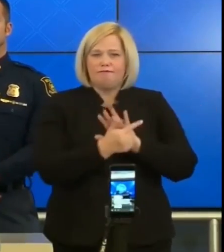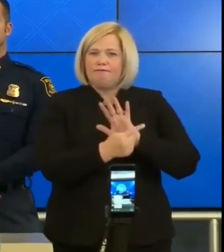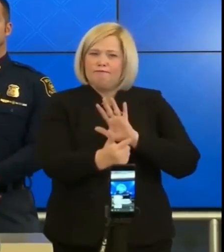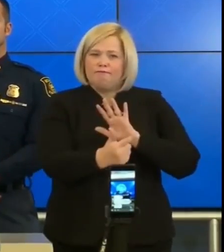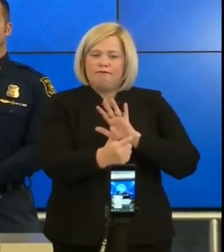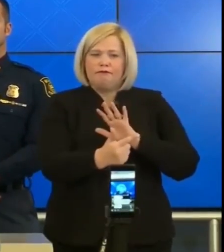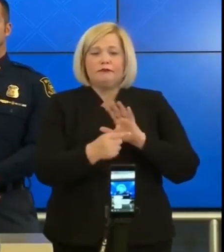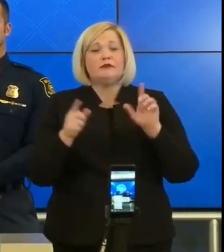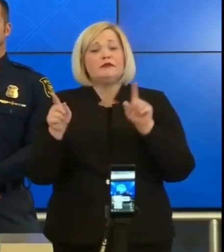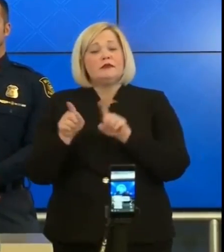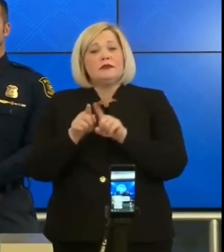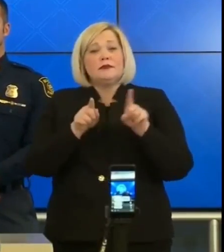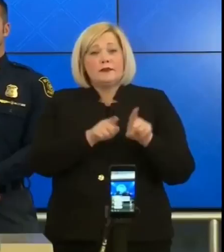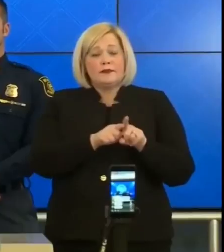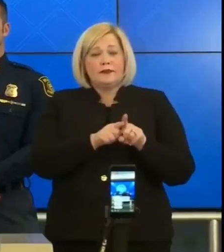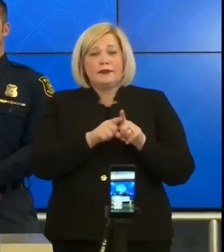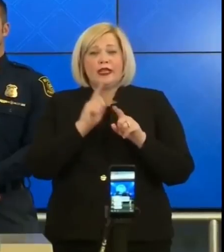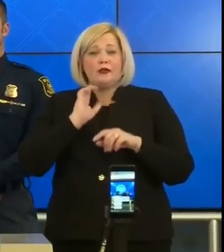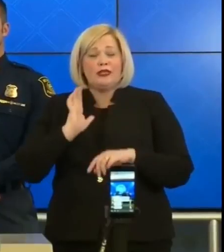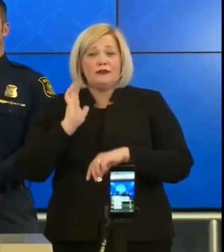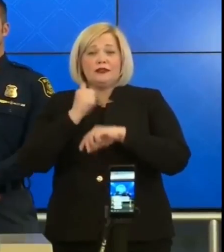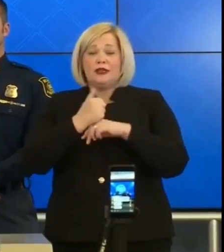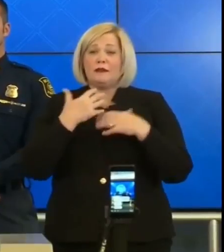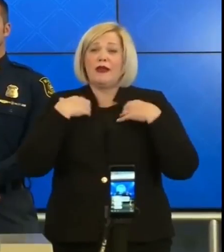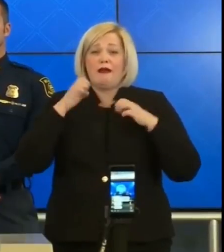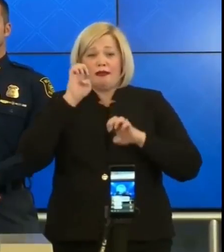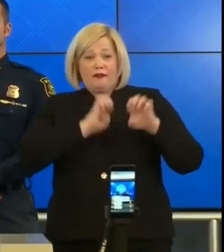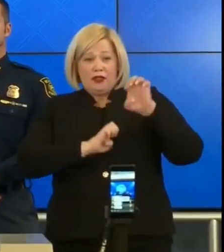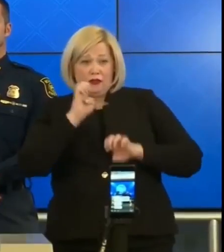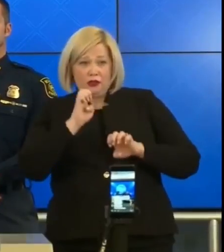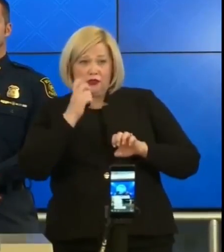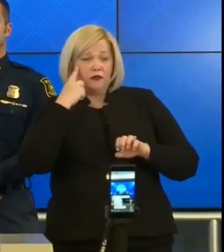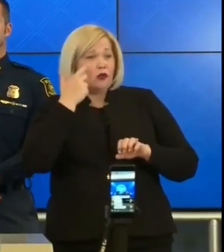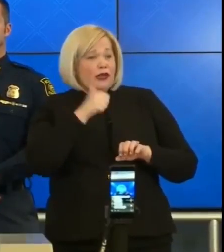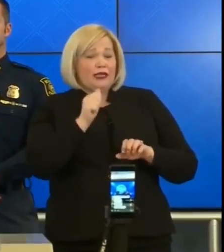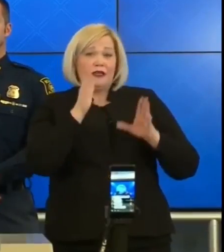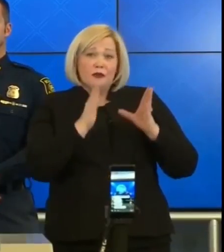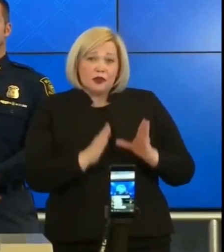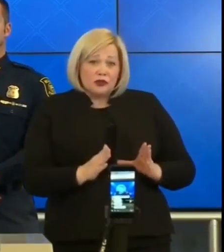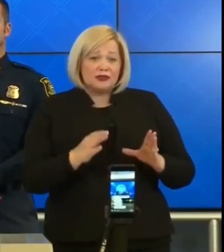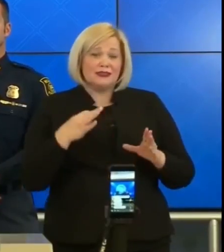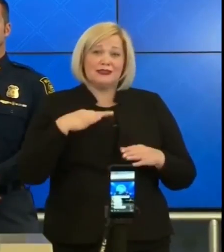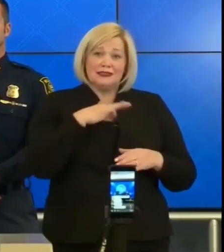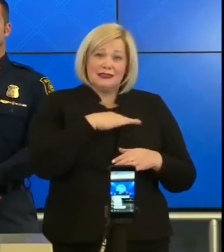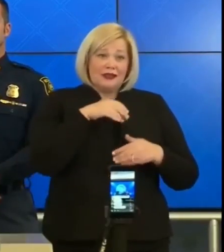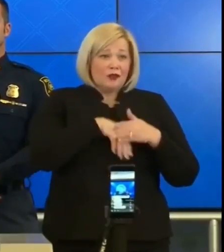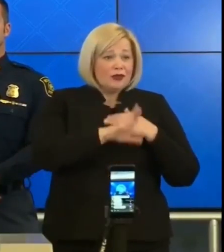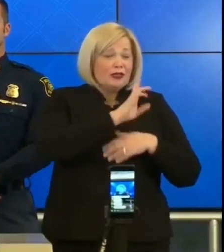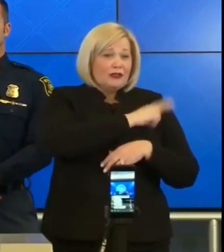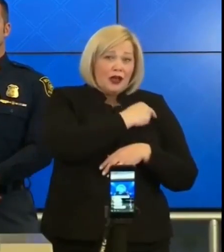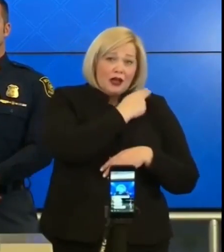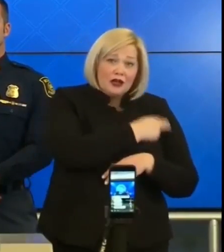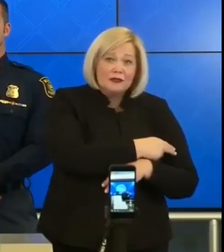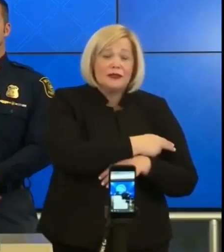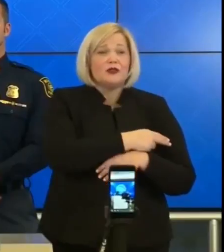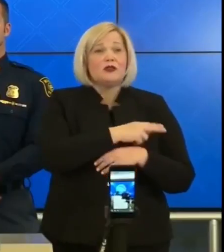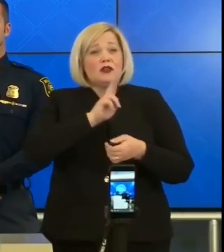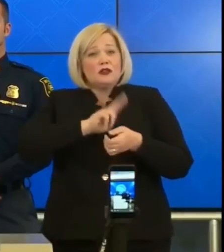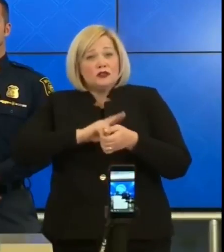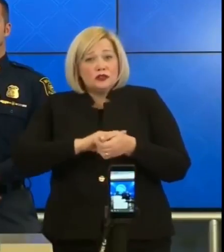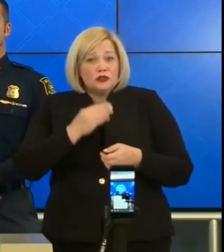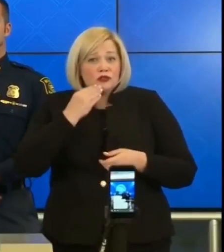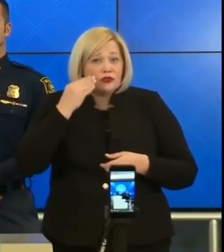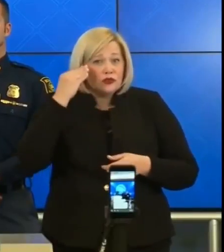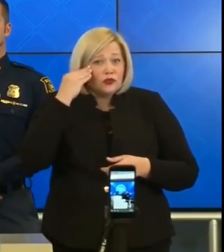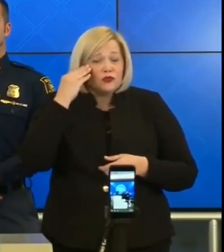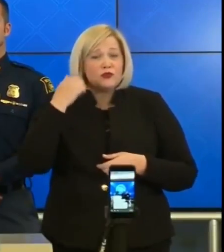Importantly, we've implemented health evaluations for any visitor or staff coming into hospitals, residential